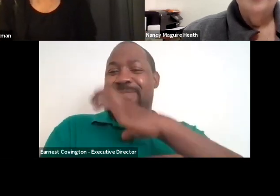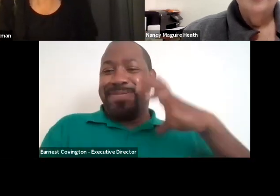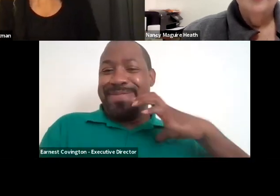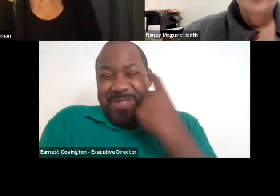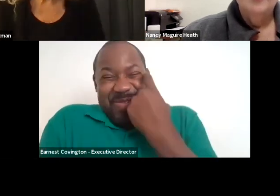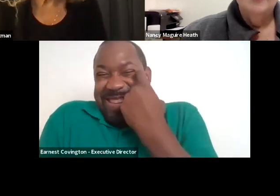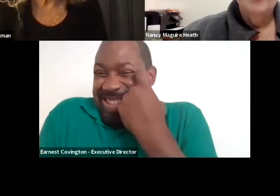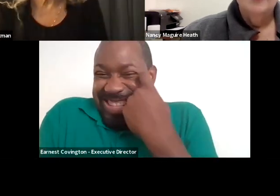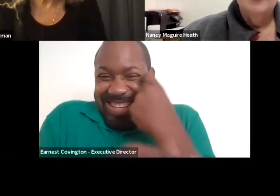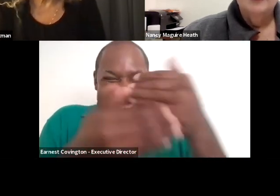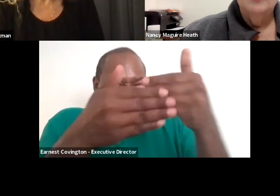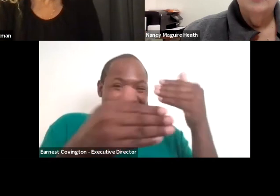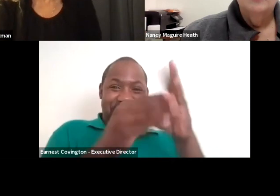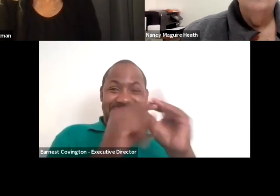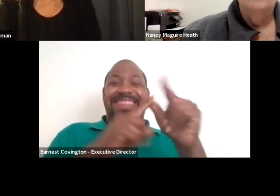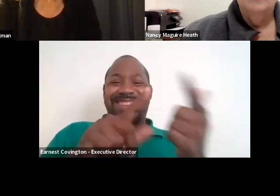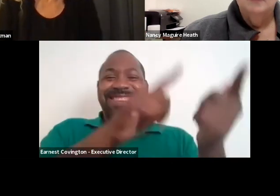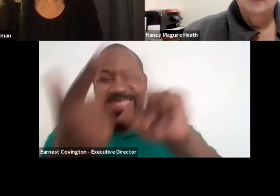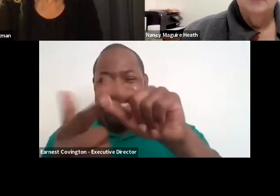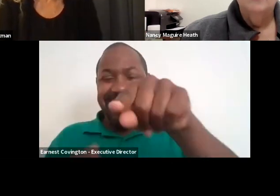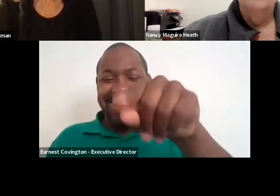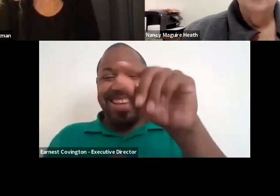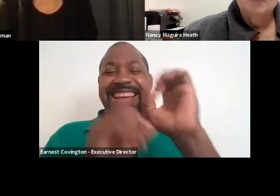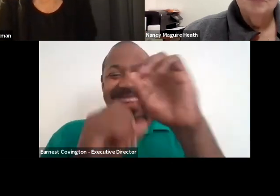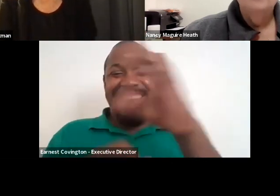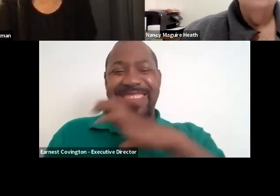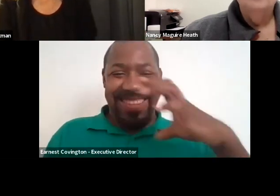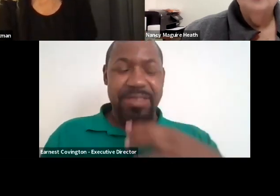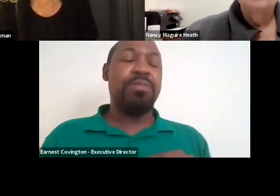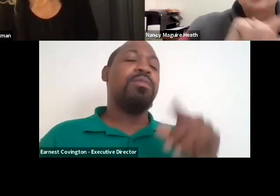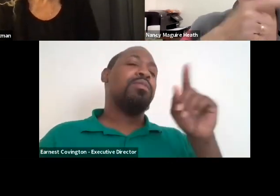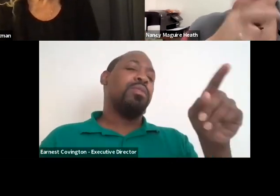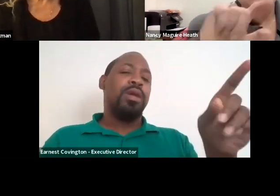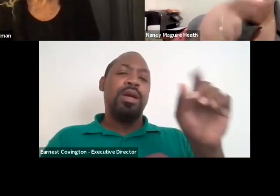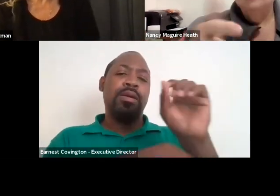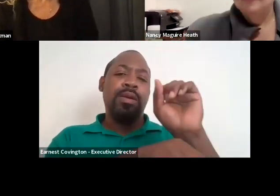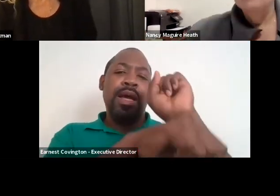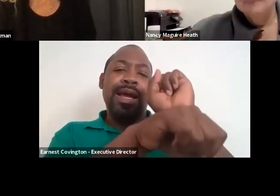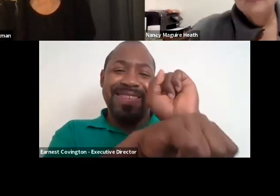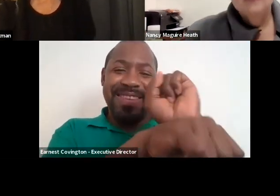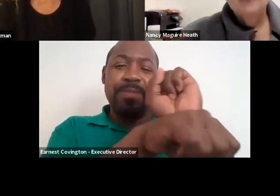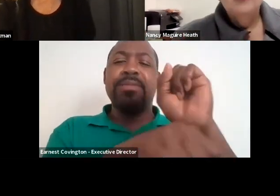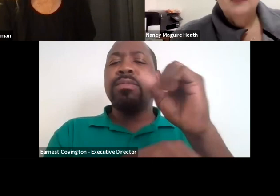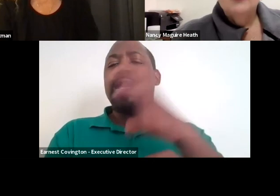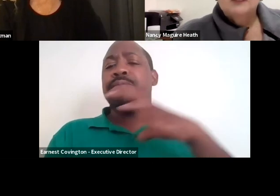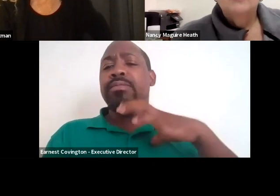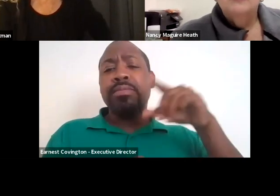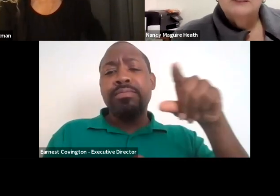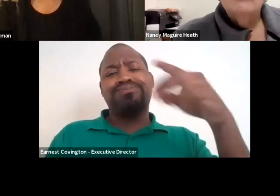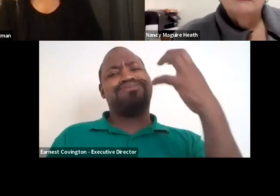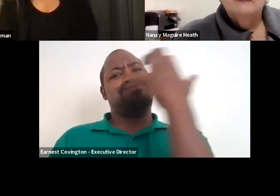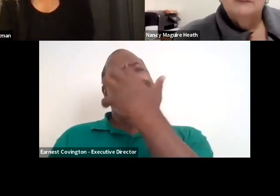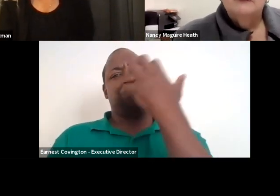We actually just had the employment committee right before this. It was back to back with the ed committee. And the